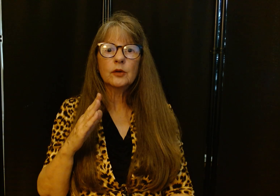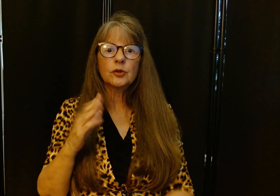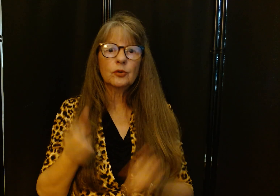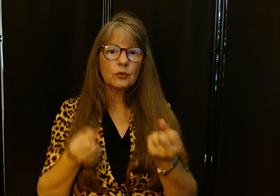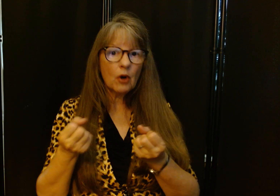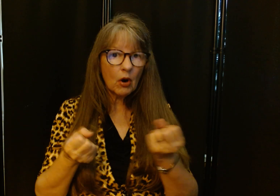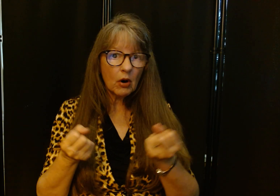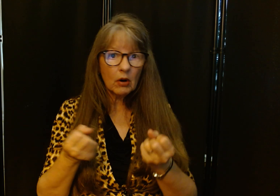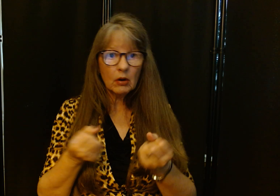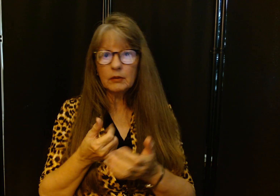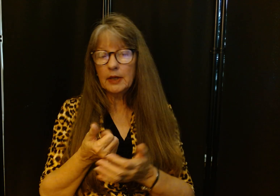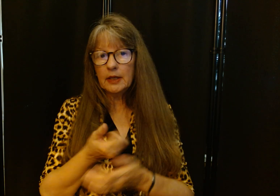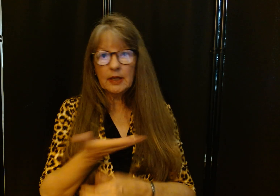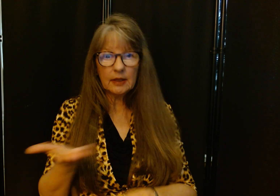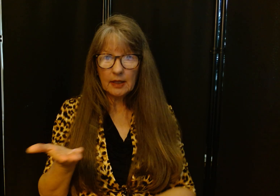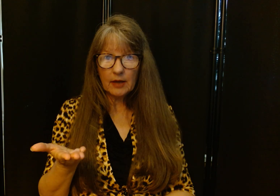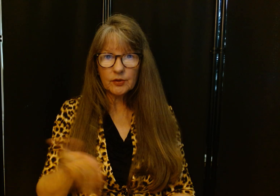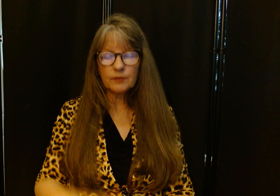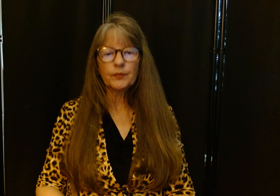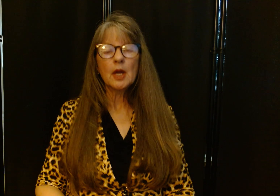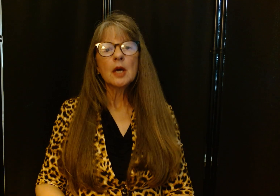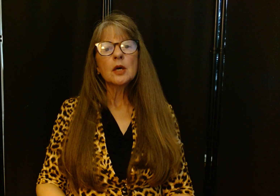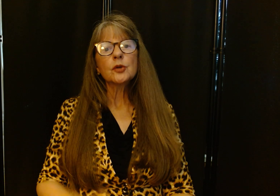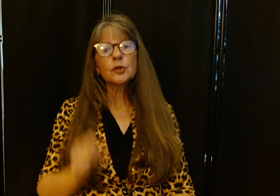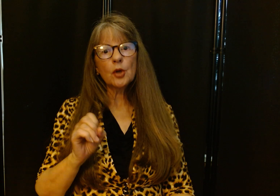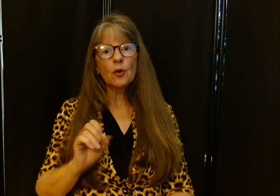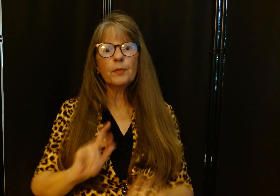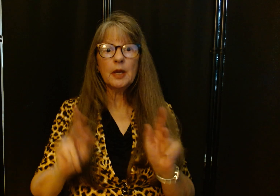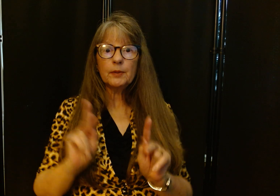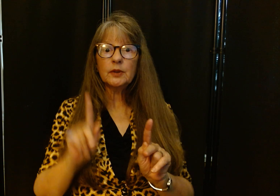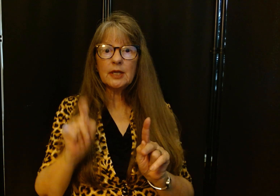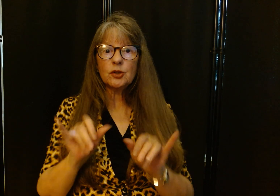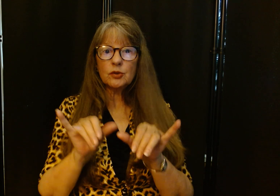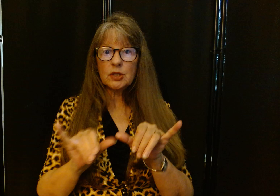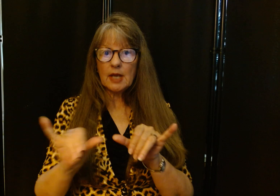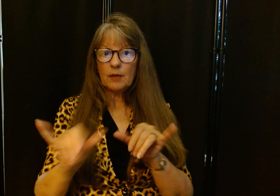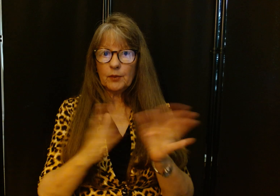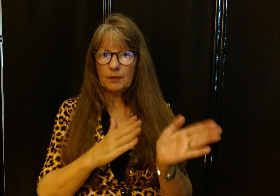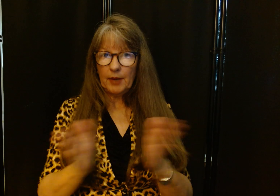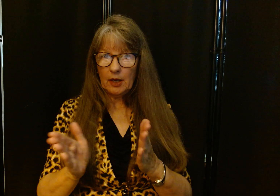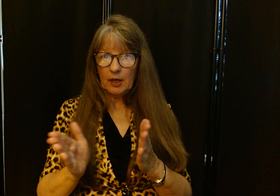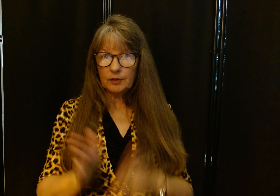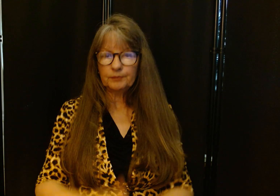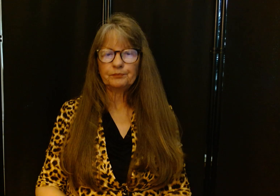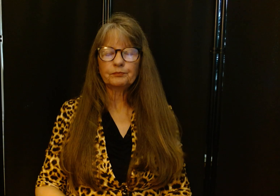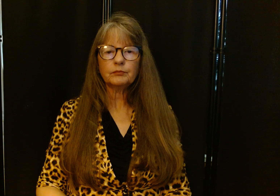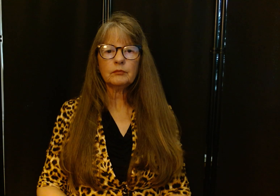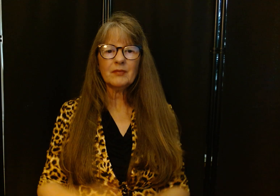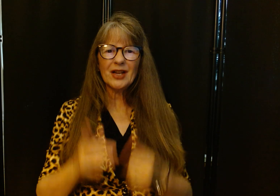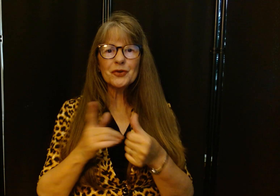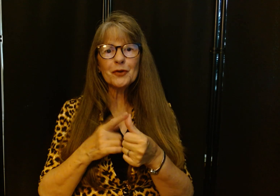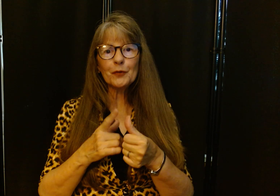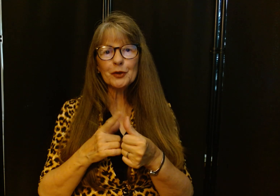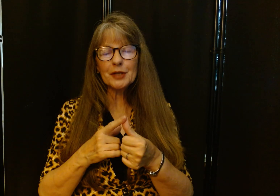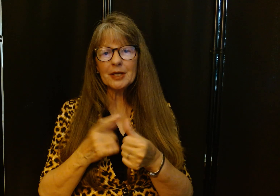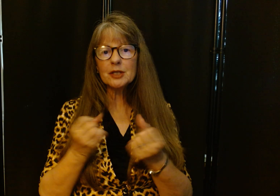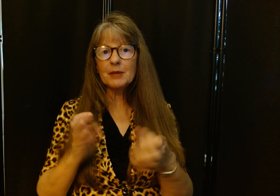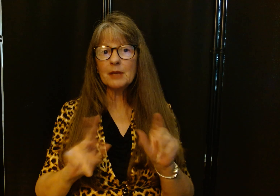your car, and anything else. So people need to stay prepared. So the first thing is many people